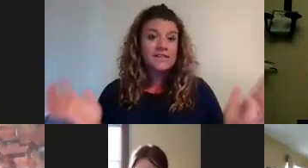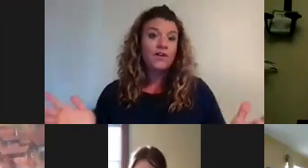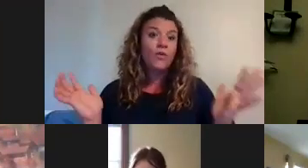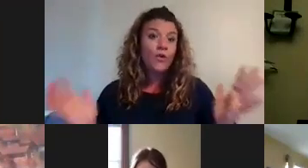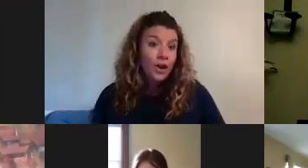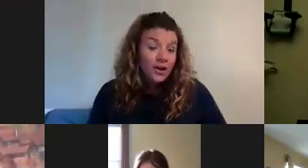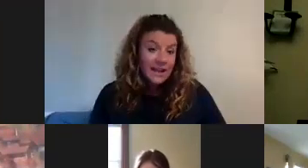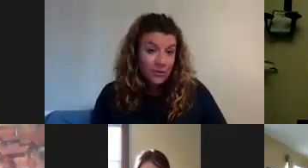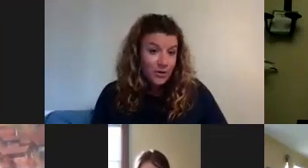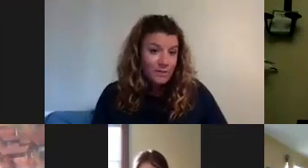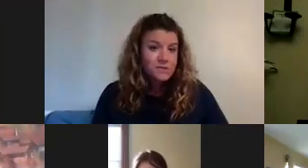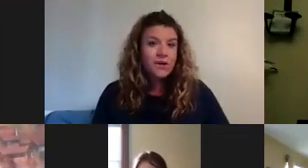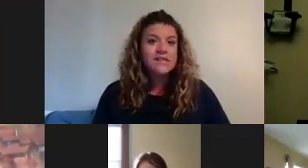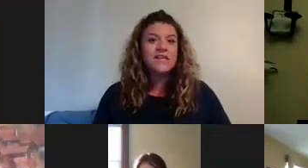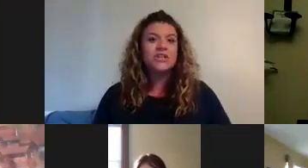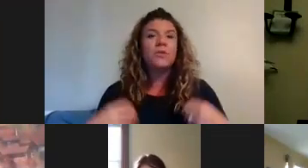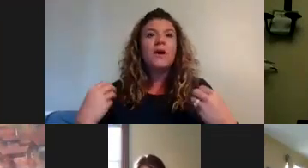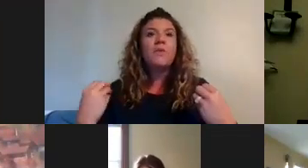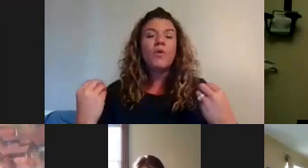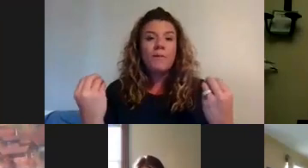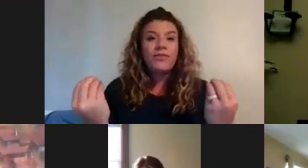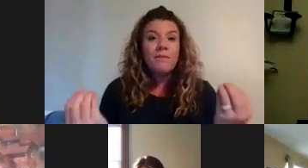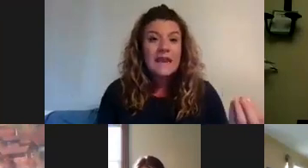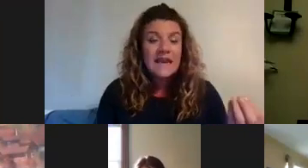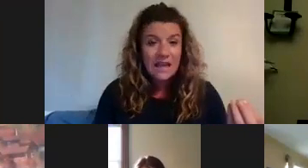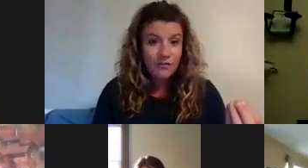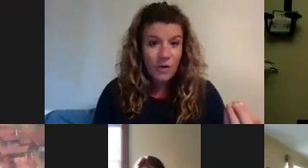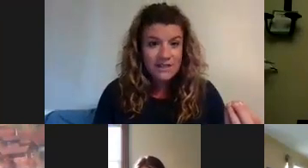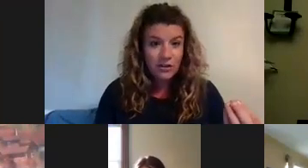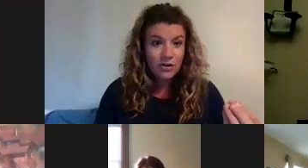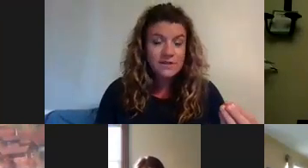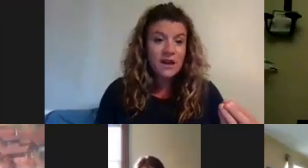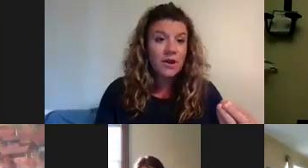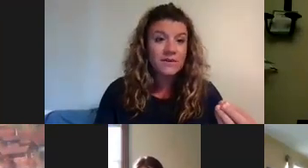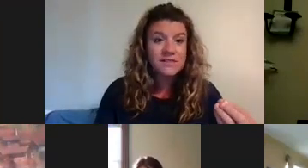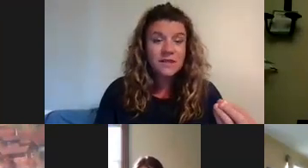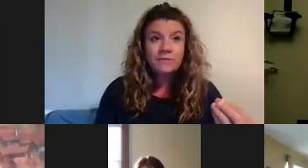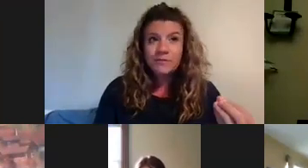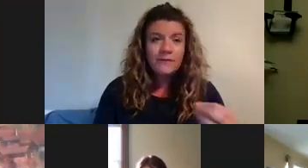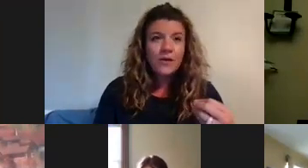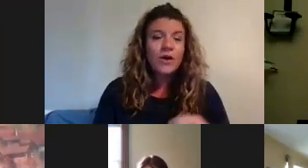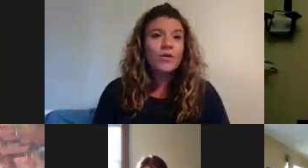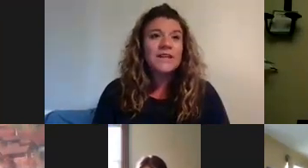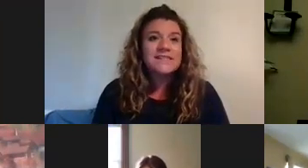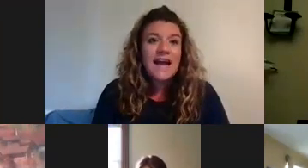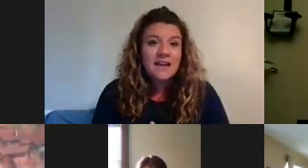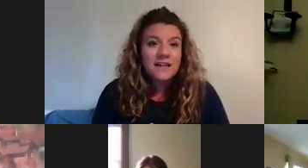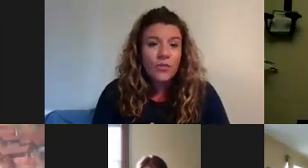single word in the promise. We're going to teach you more about the meaning of what's in your Girl Scout promise. We don't really sign lots of words